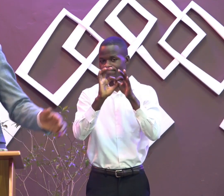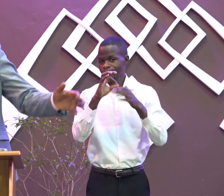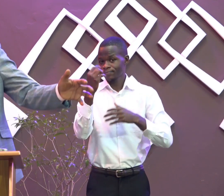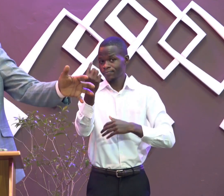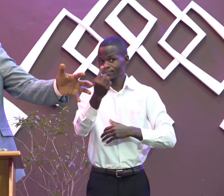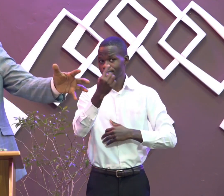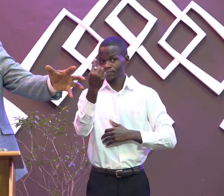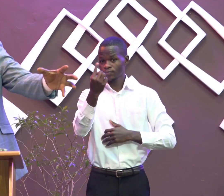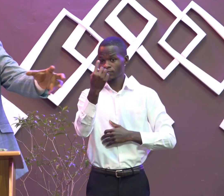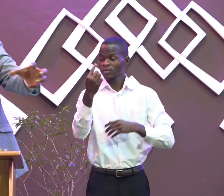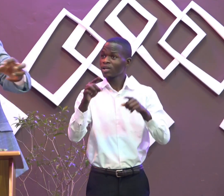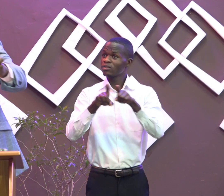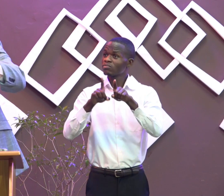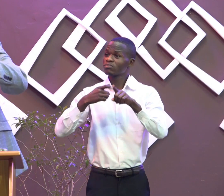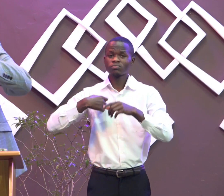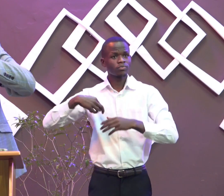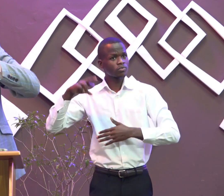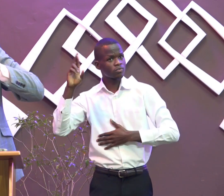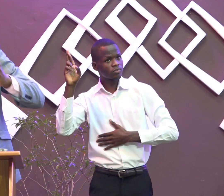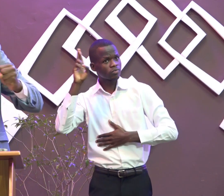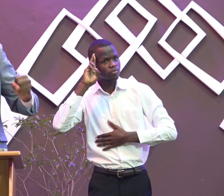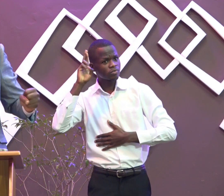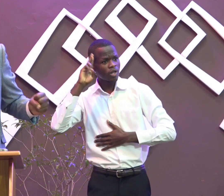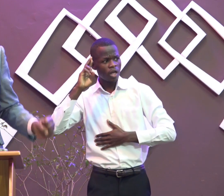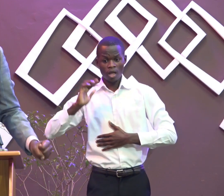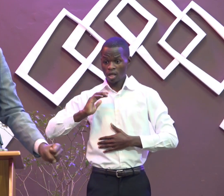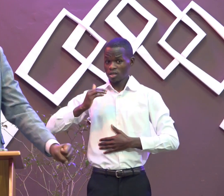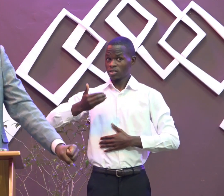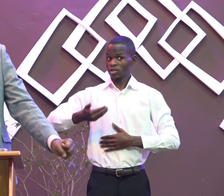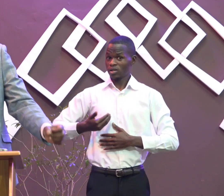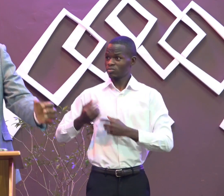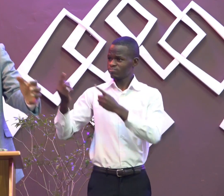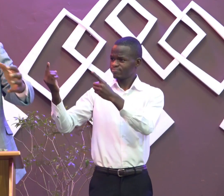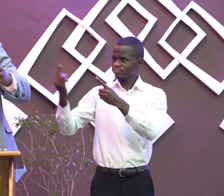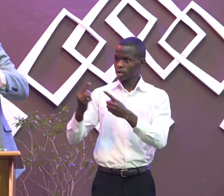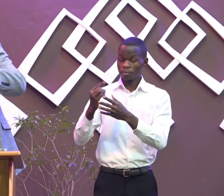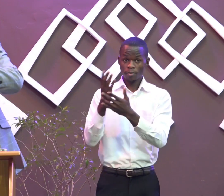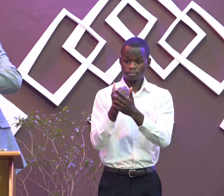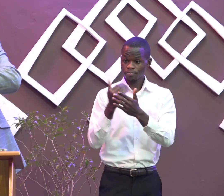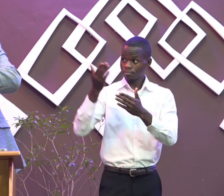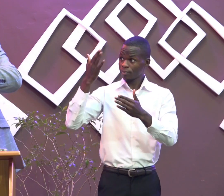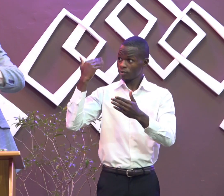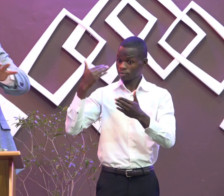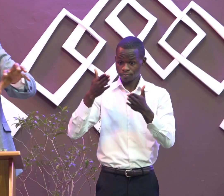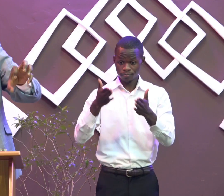Zijukira abantu abakyala bajjanga wano ne bagire enkongo okusitula wano waliwo